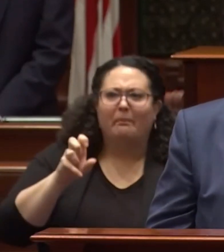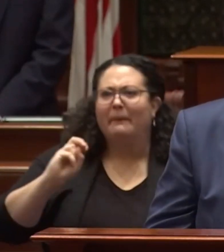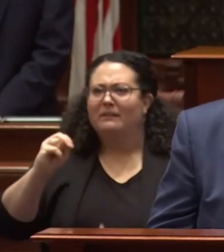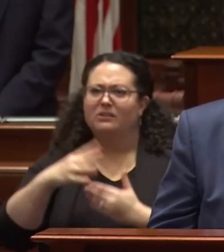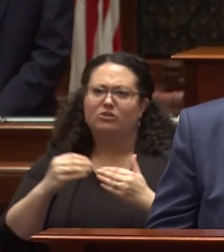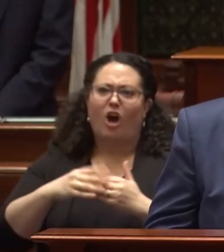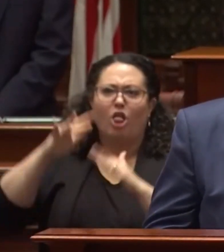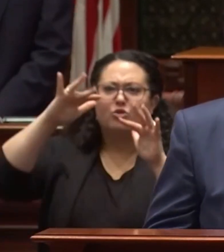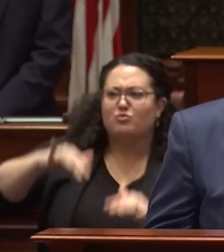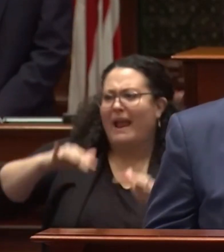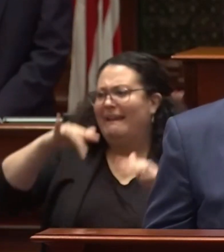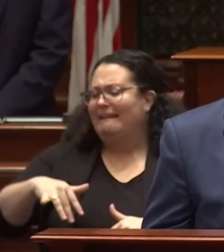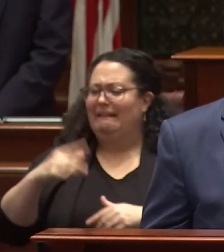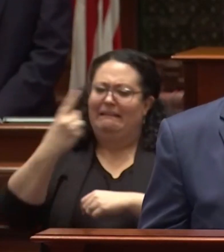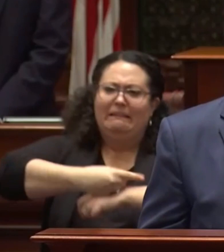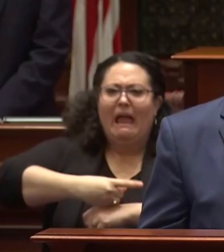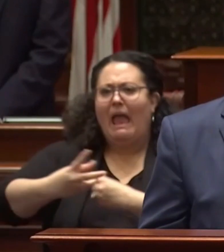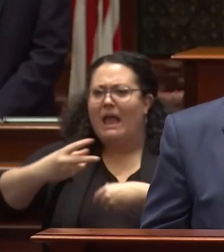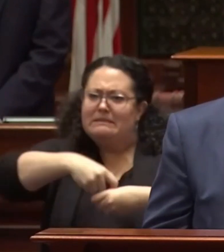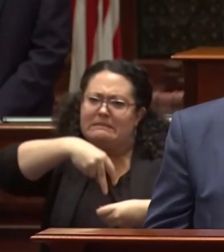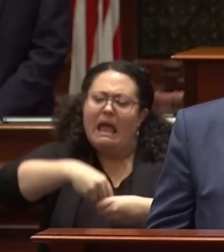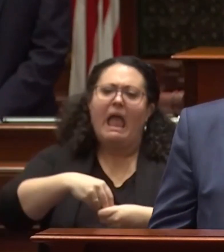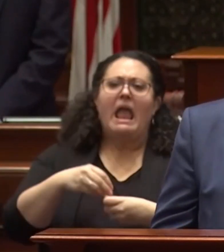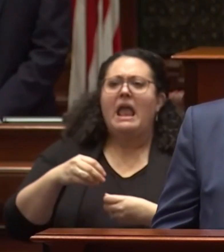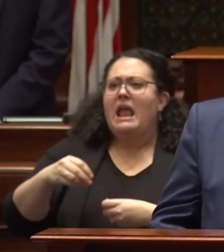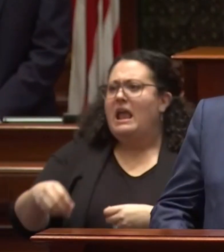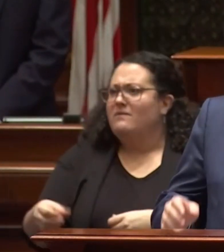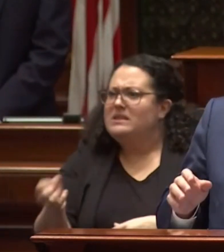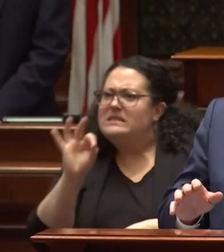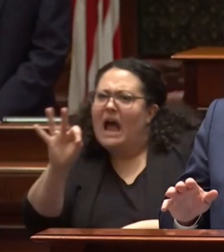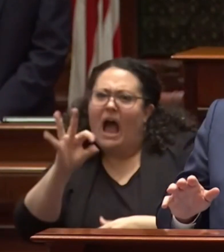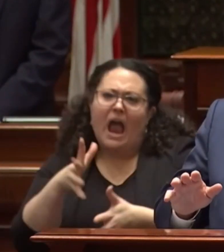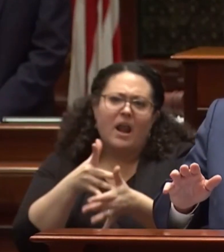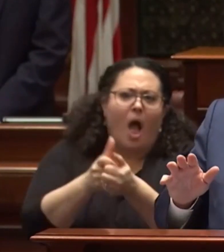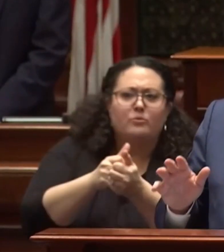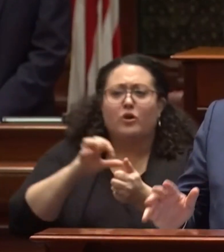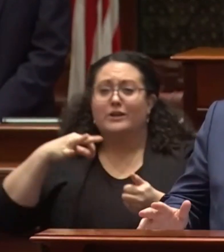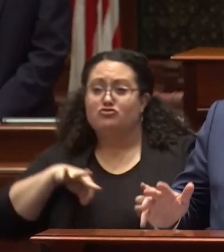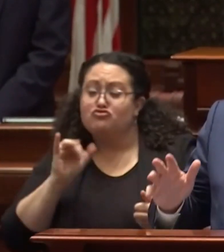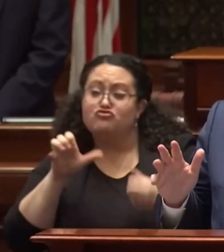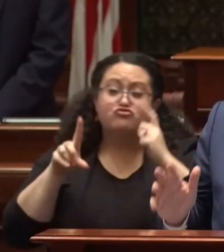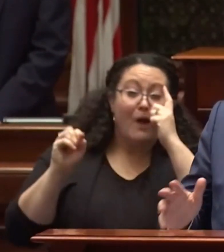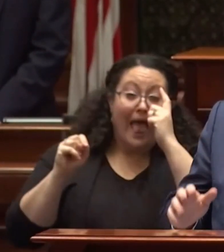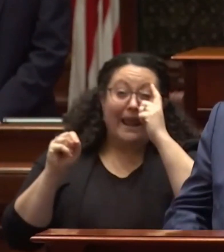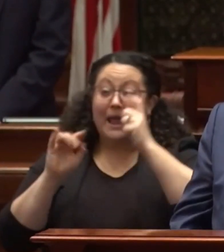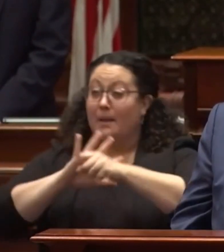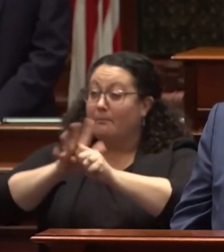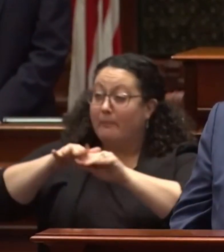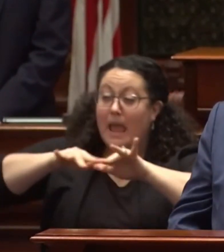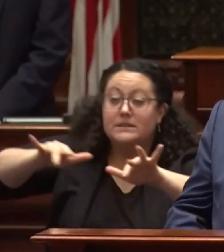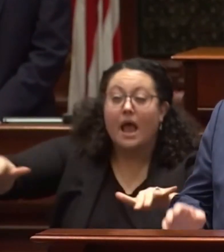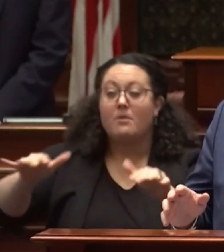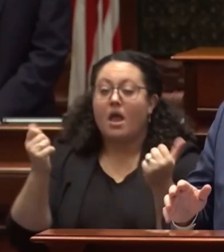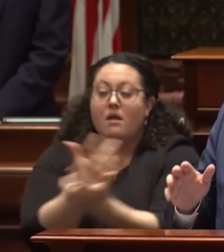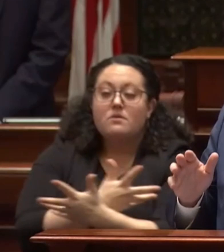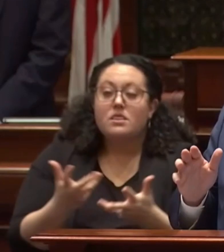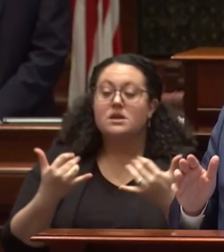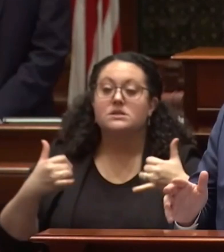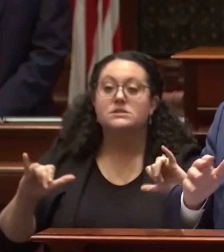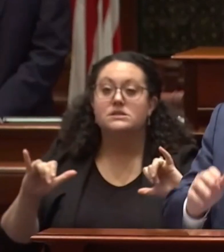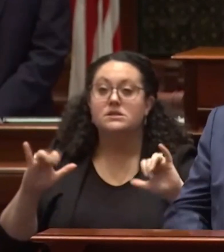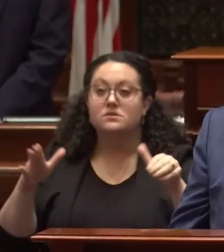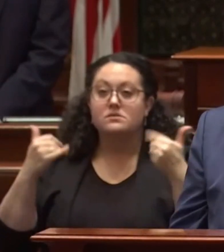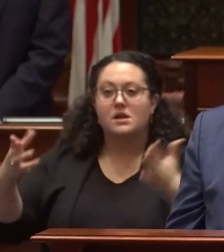rainy day fund. We achieved 9 credit upgrades. And in the face of a pandemic and high inflation, we